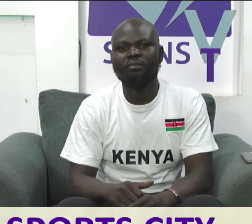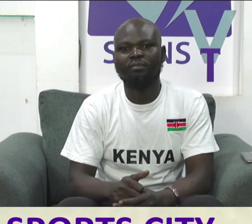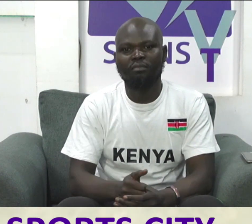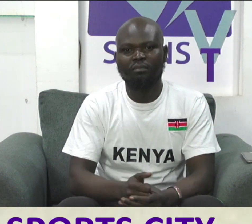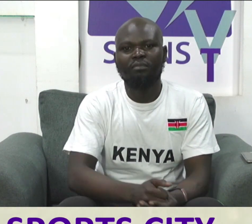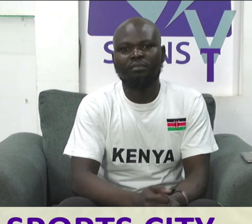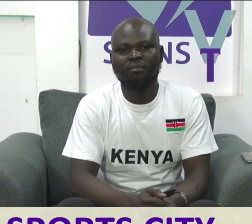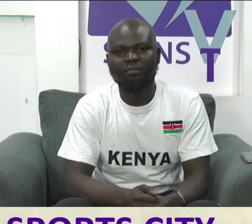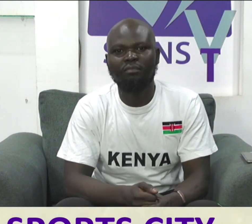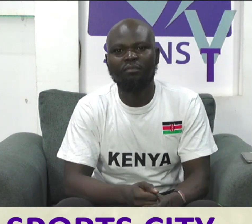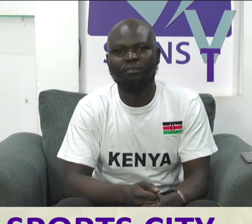clip.